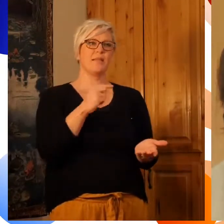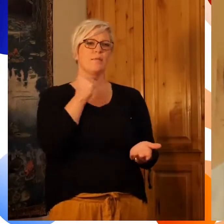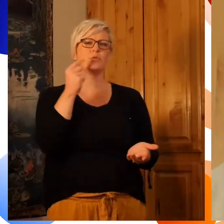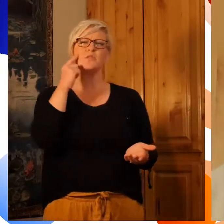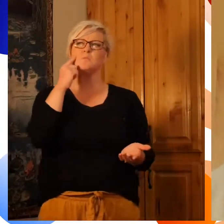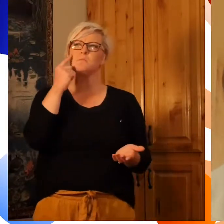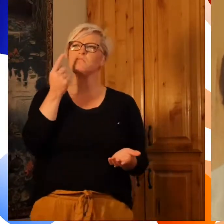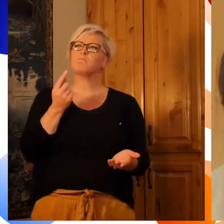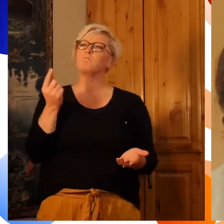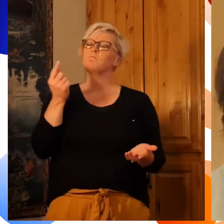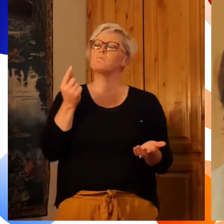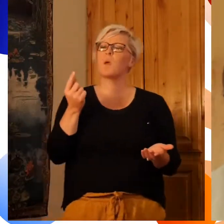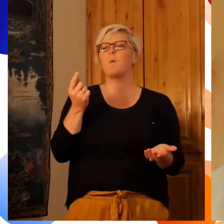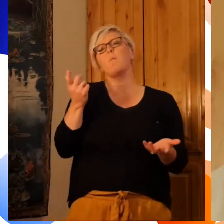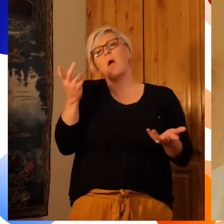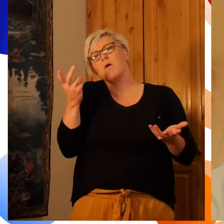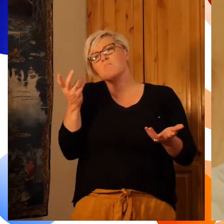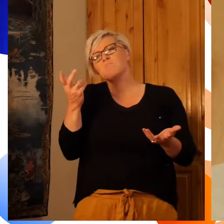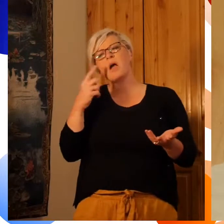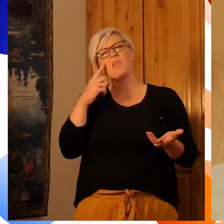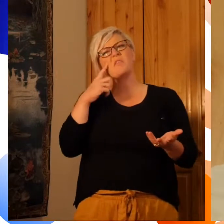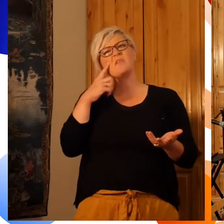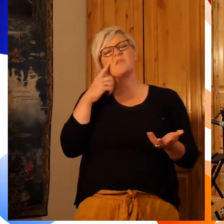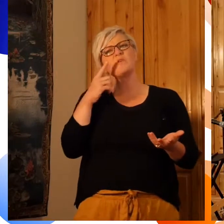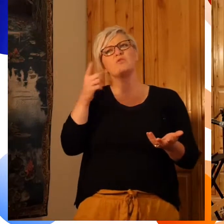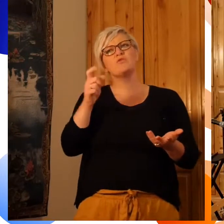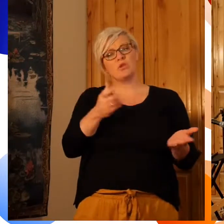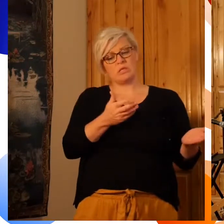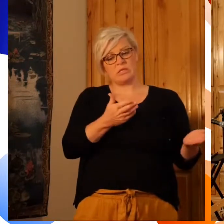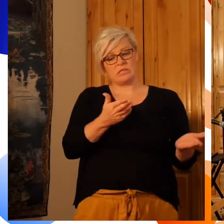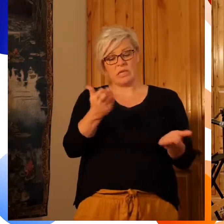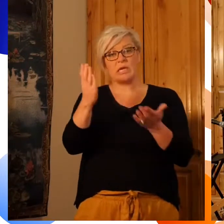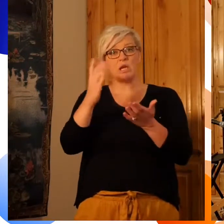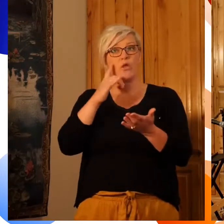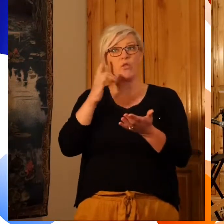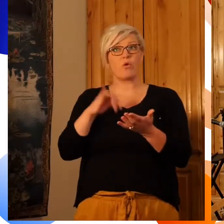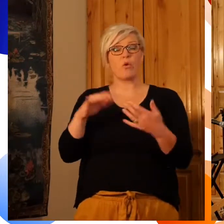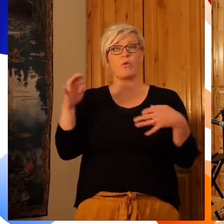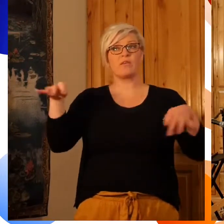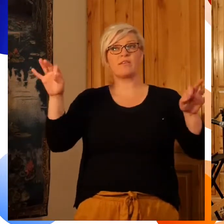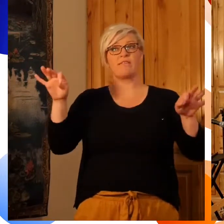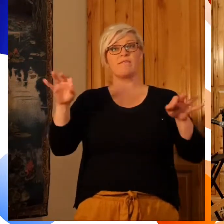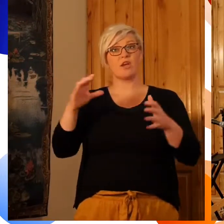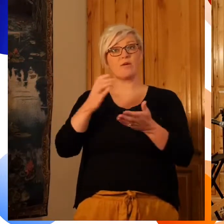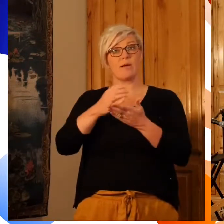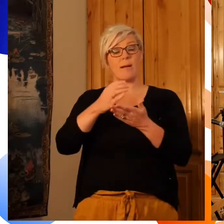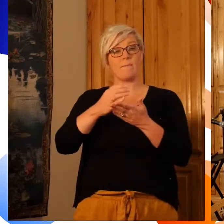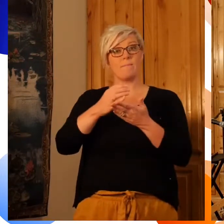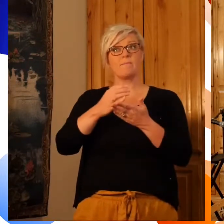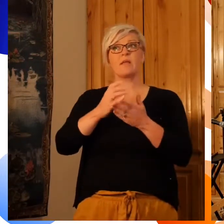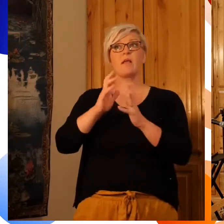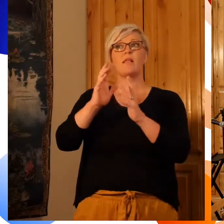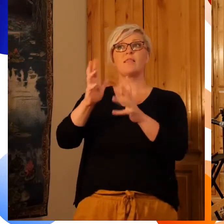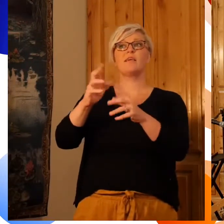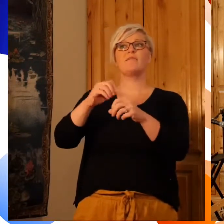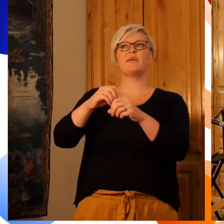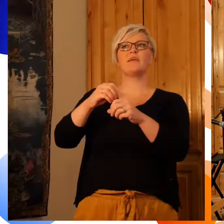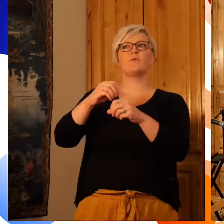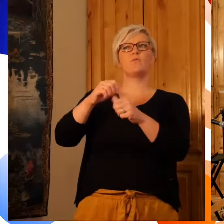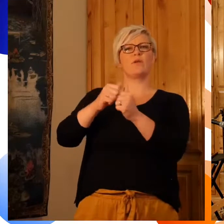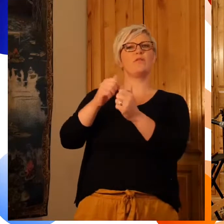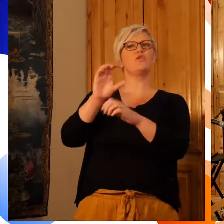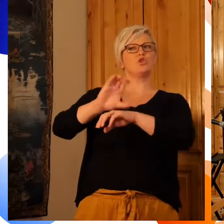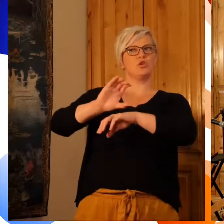"Well, you know, Jimmy, I think you should take this golden fairy cup and leave it in the service of the church. But